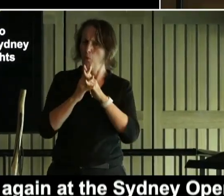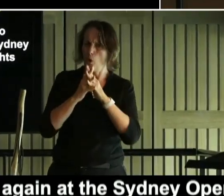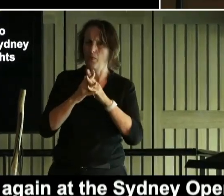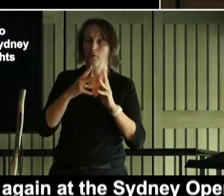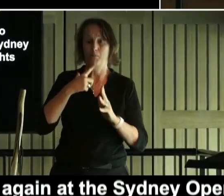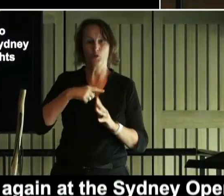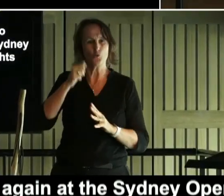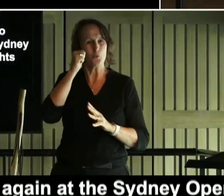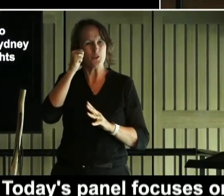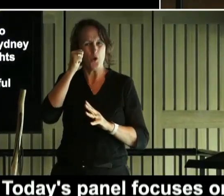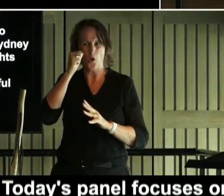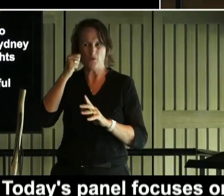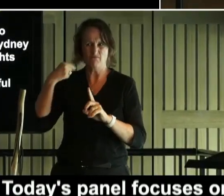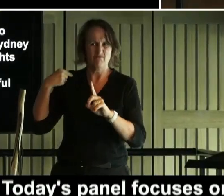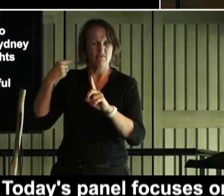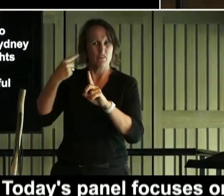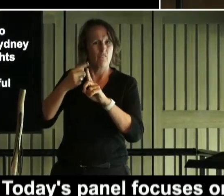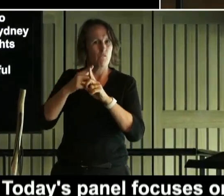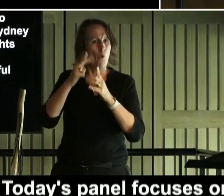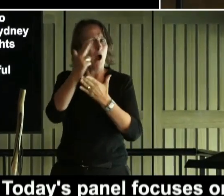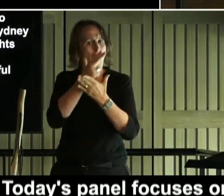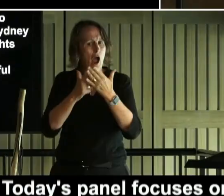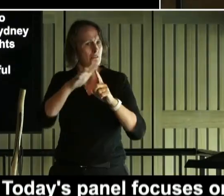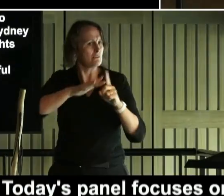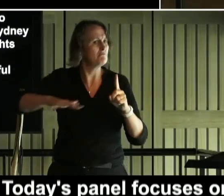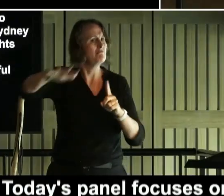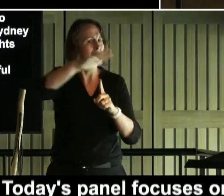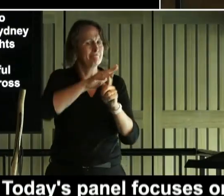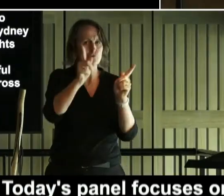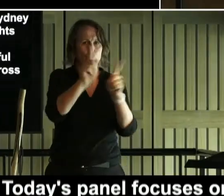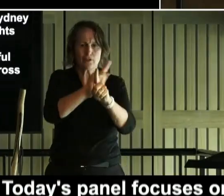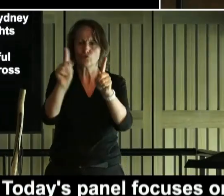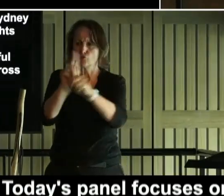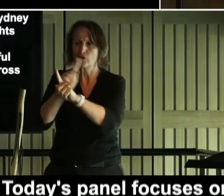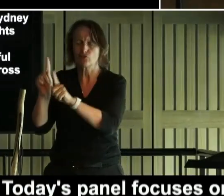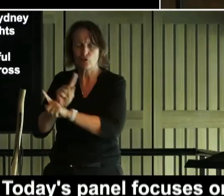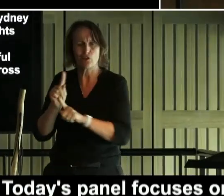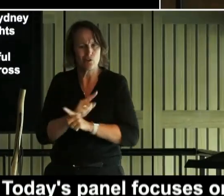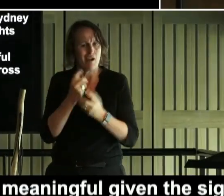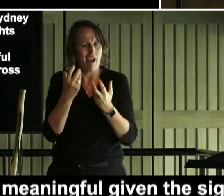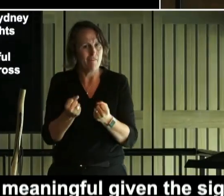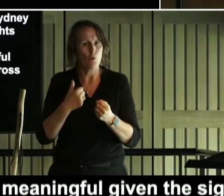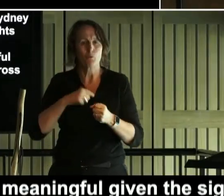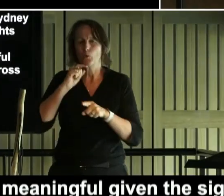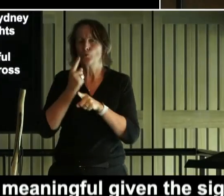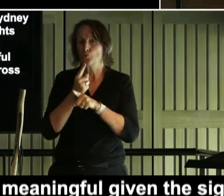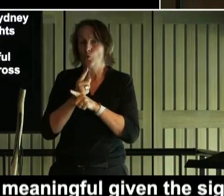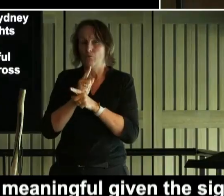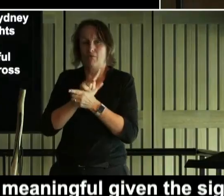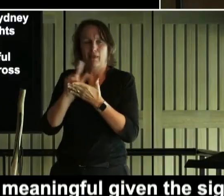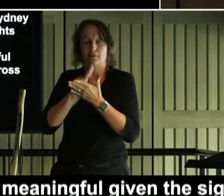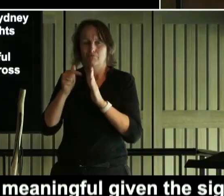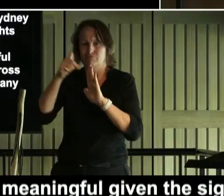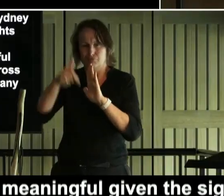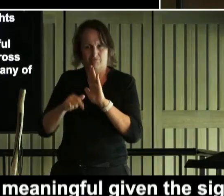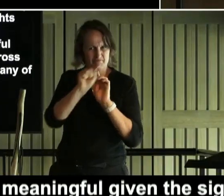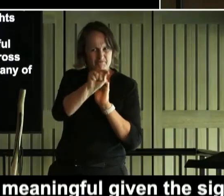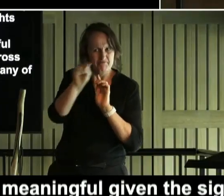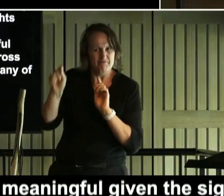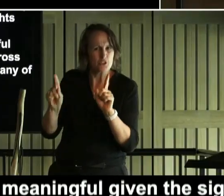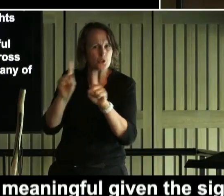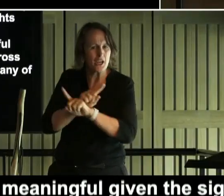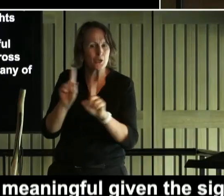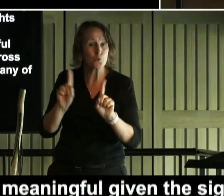the significant changes happening across the arts sector. I'm sure we'll touch on many of these shifts in our conversation today.